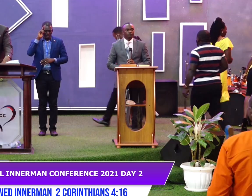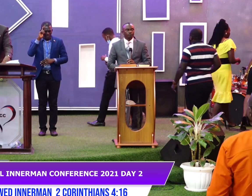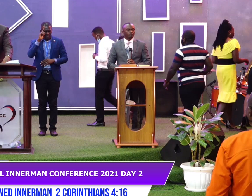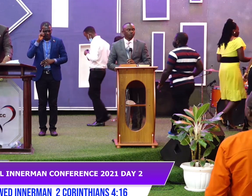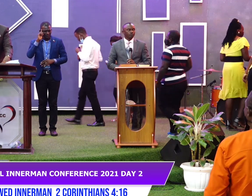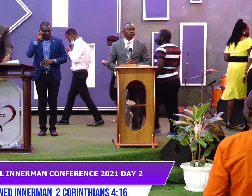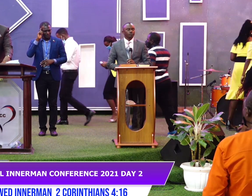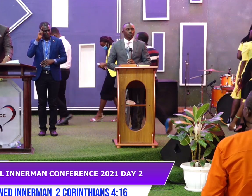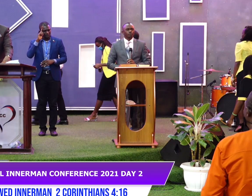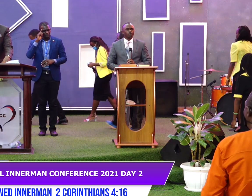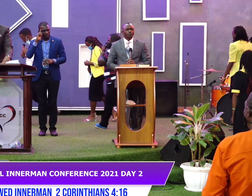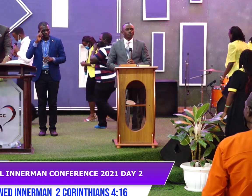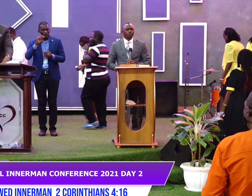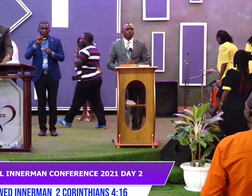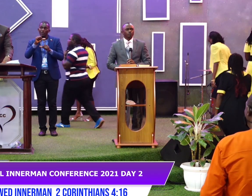wendoza